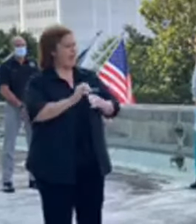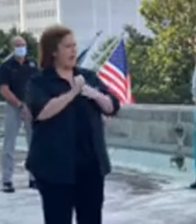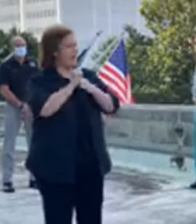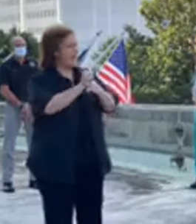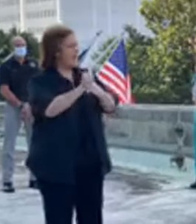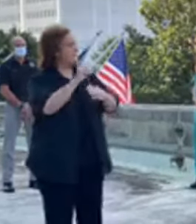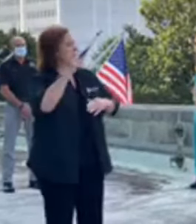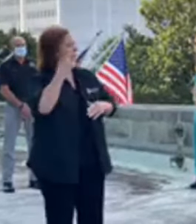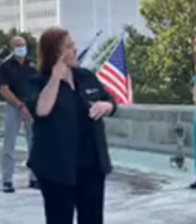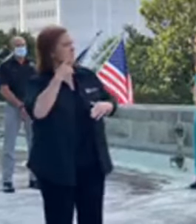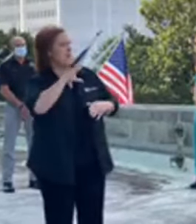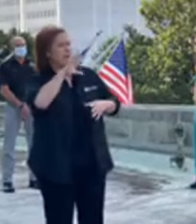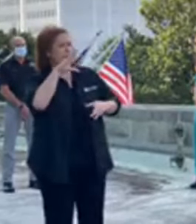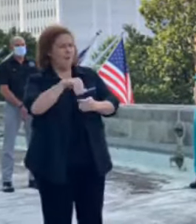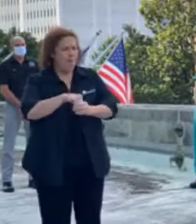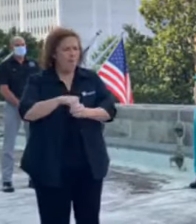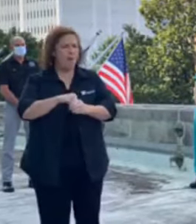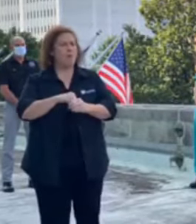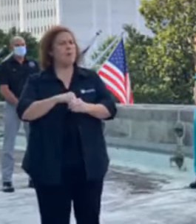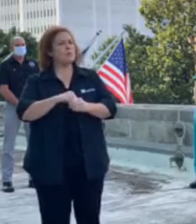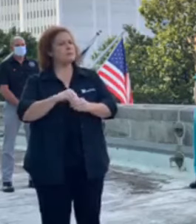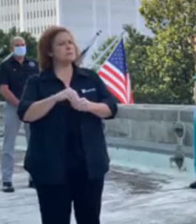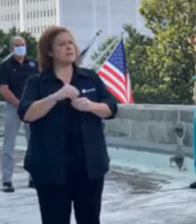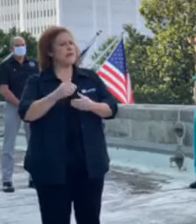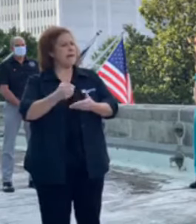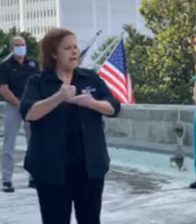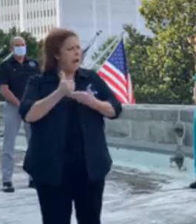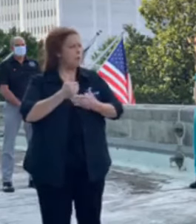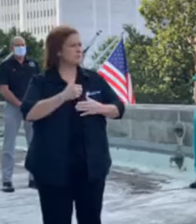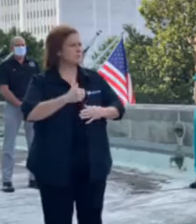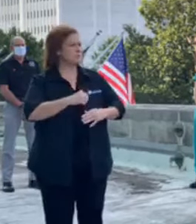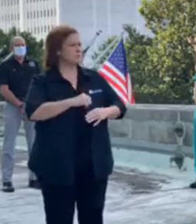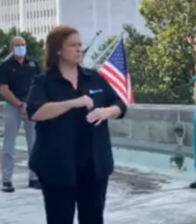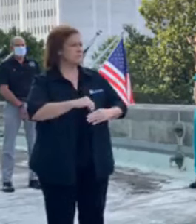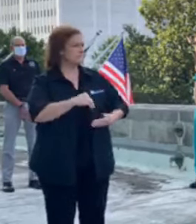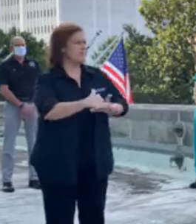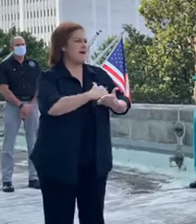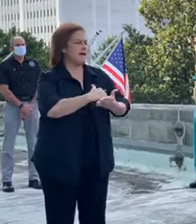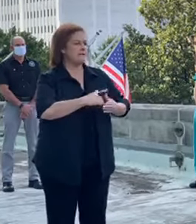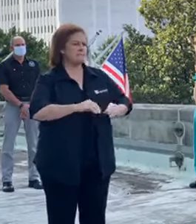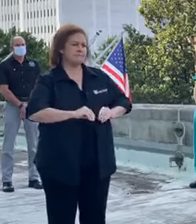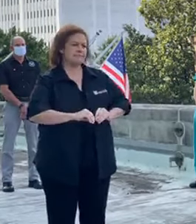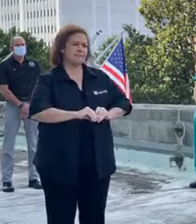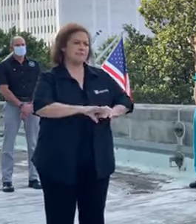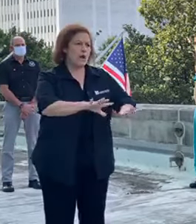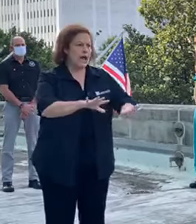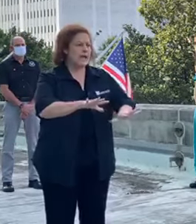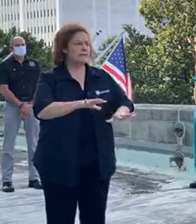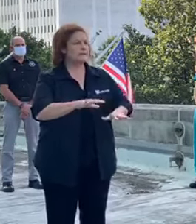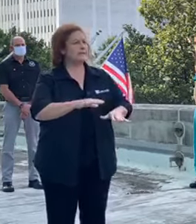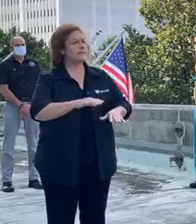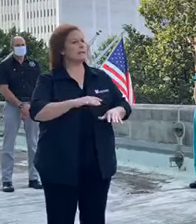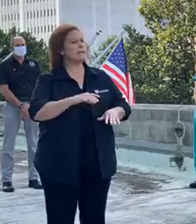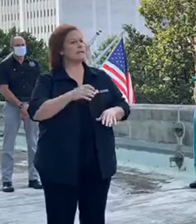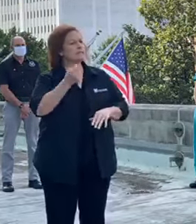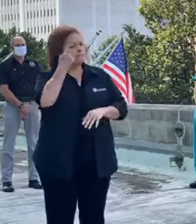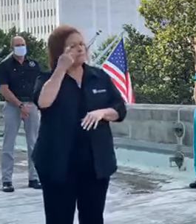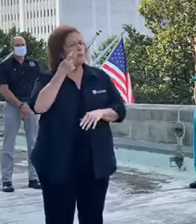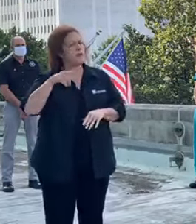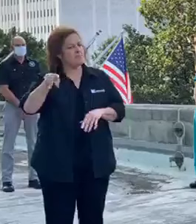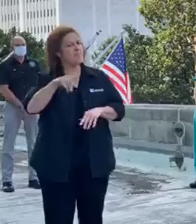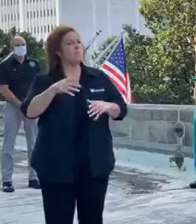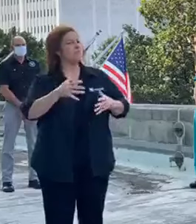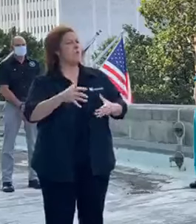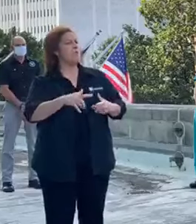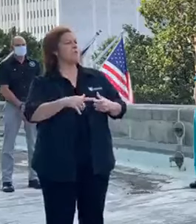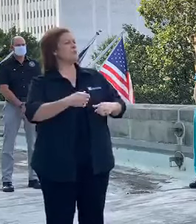we put forth and in place to prevent needless infections and ultimately to save lives.